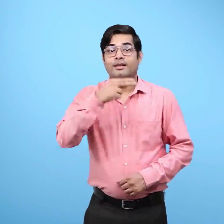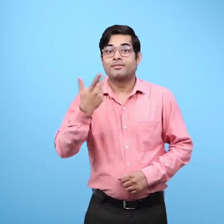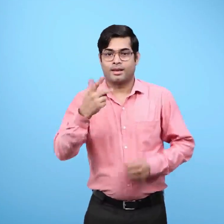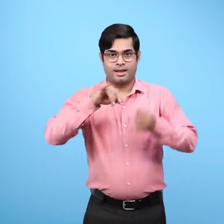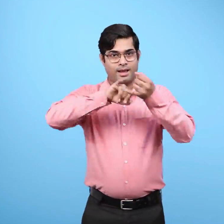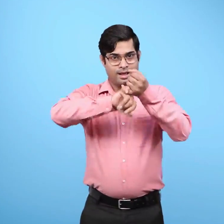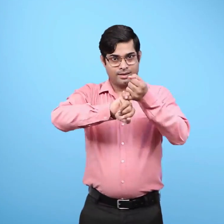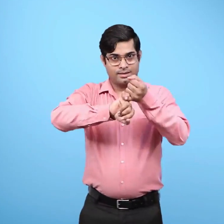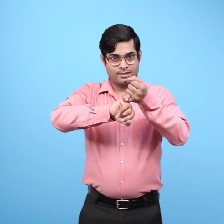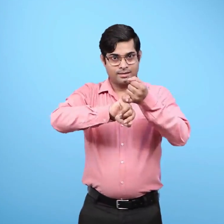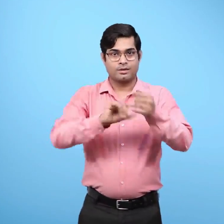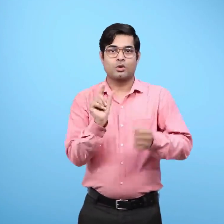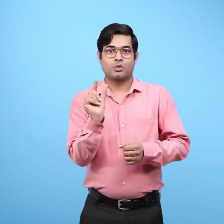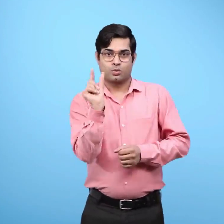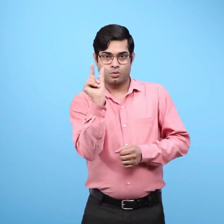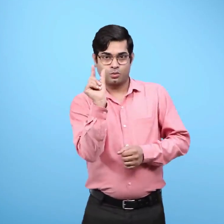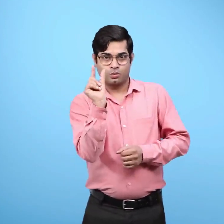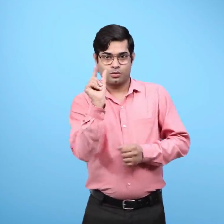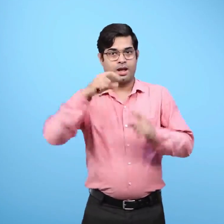The name reads Sukhman.